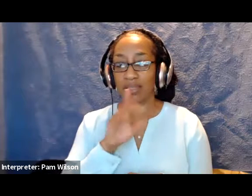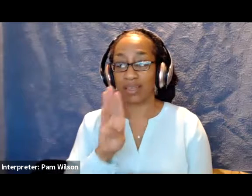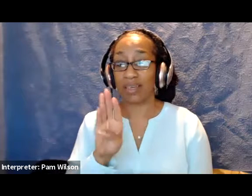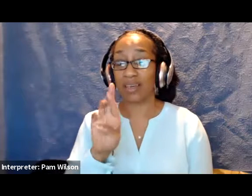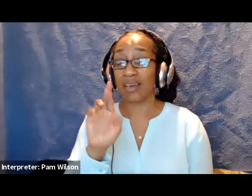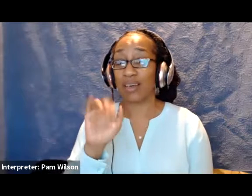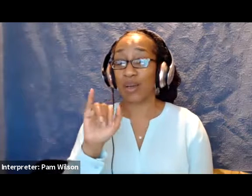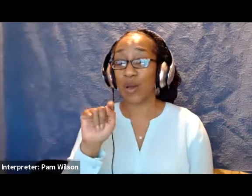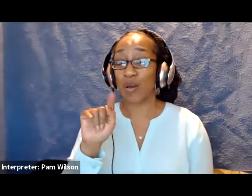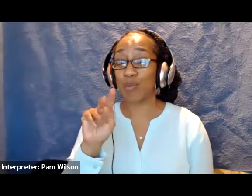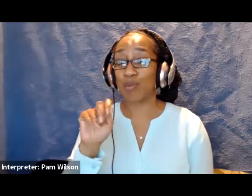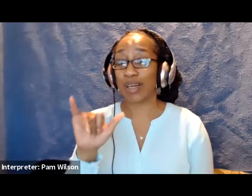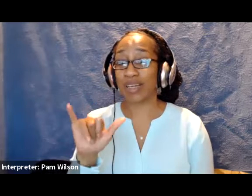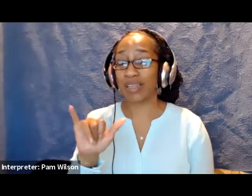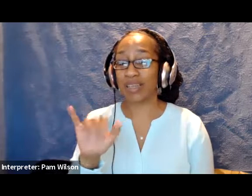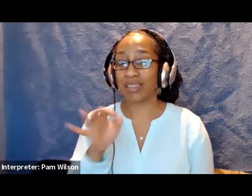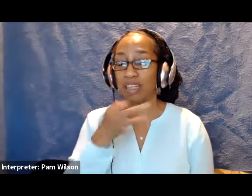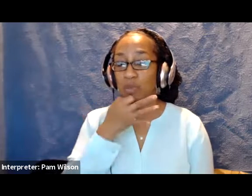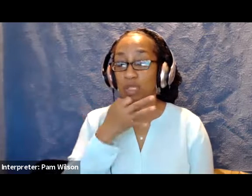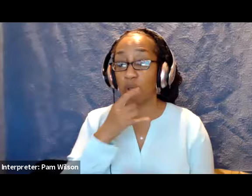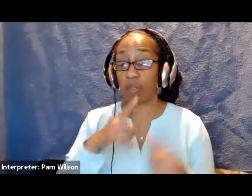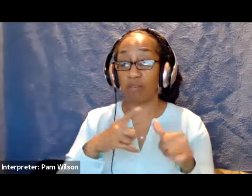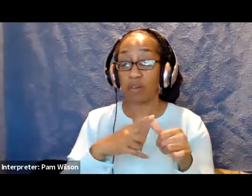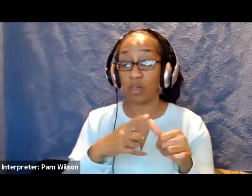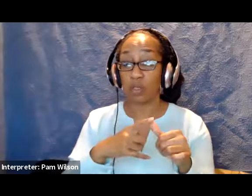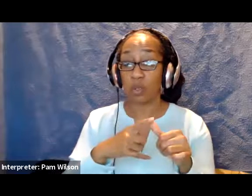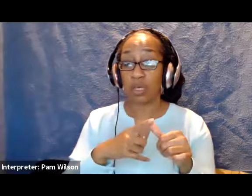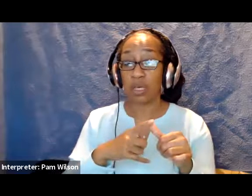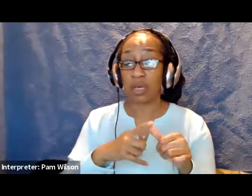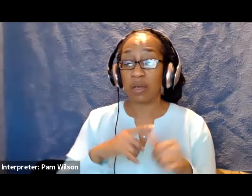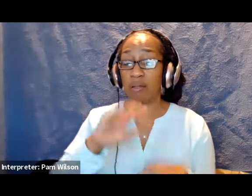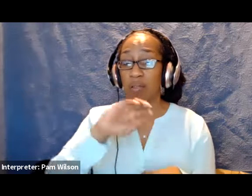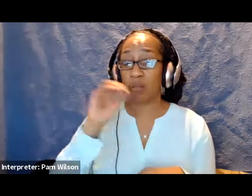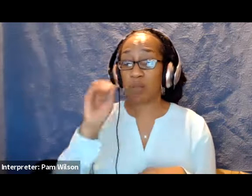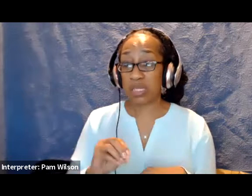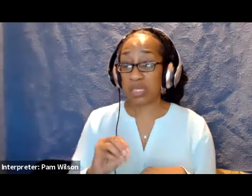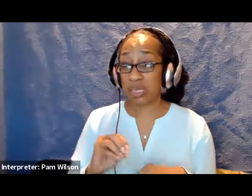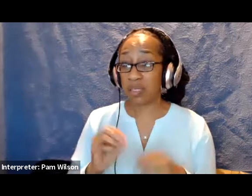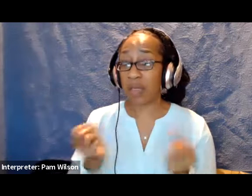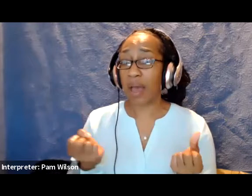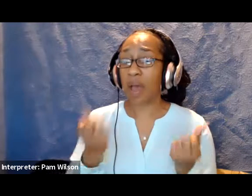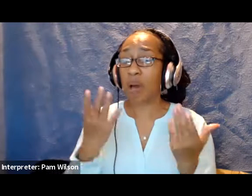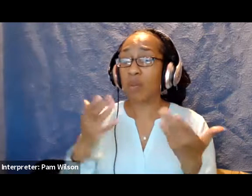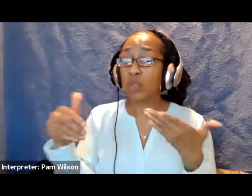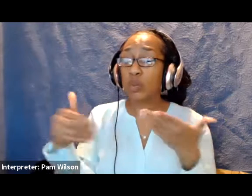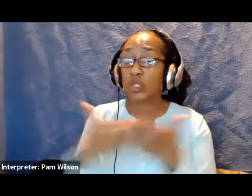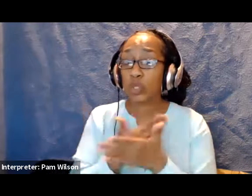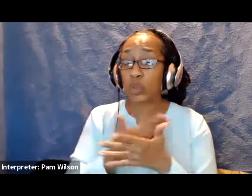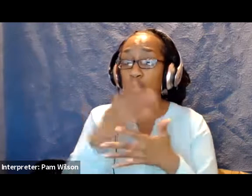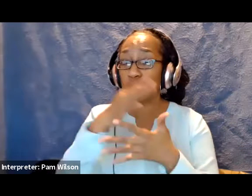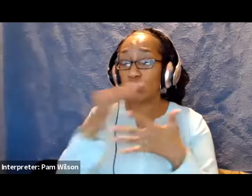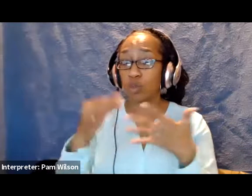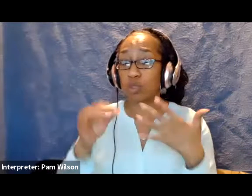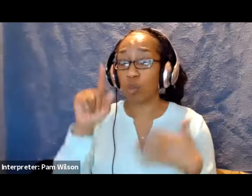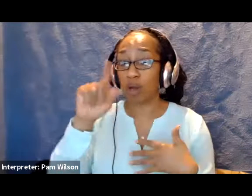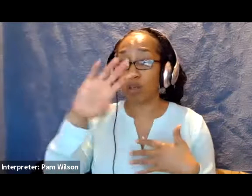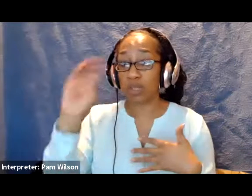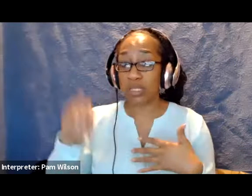But the first question was, what percentage of the information presented was new to you? And your choices were 100%,